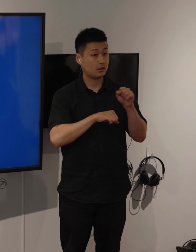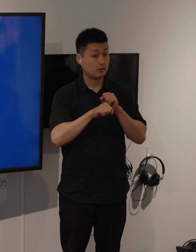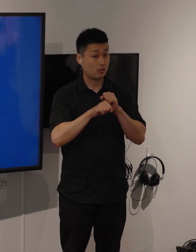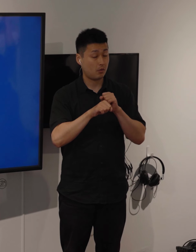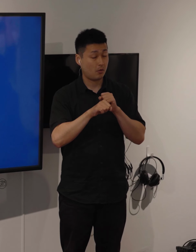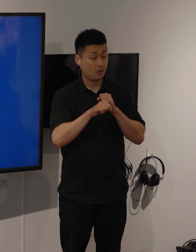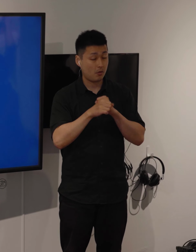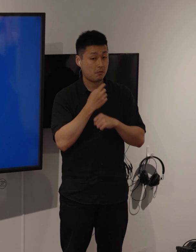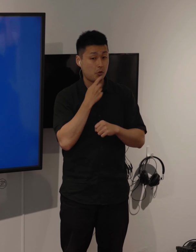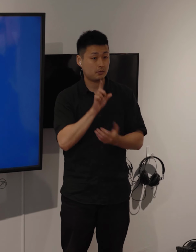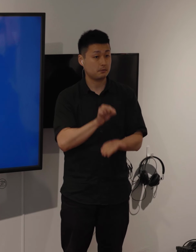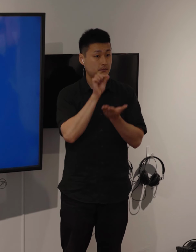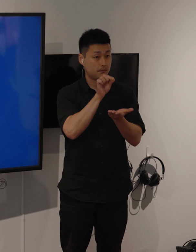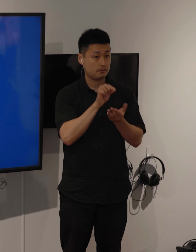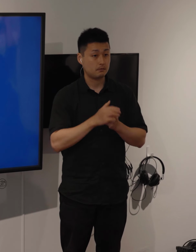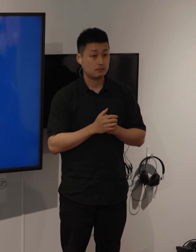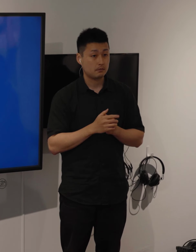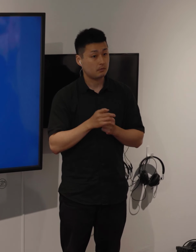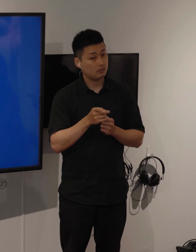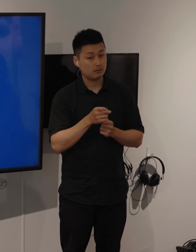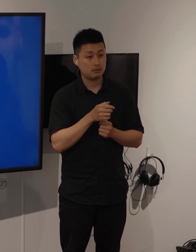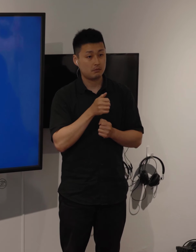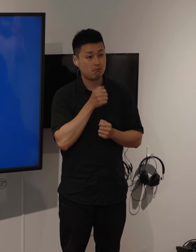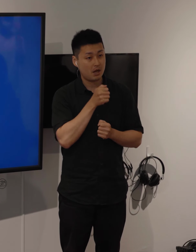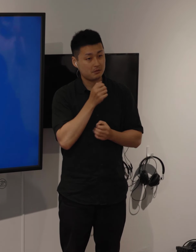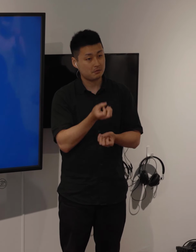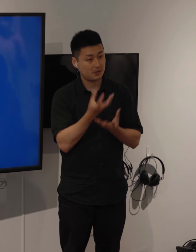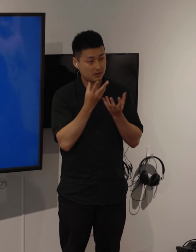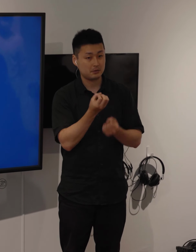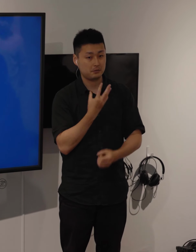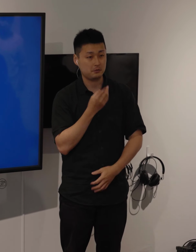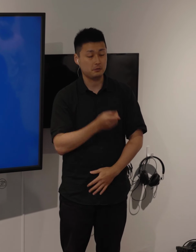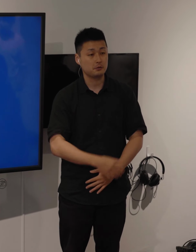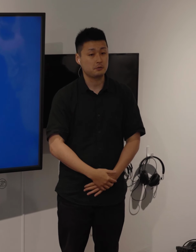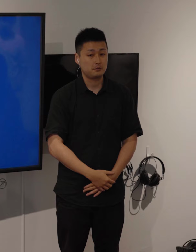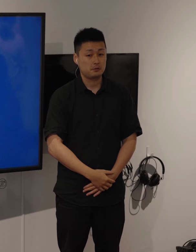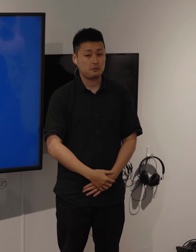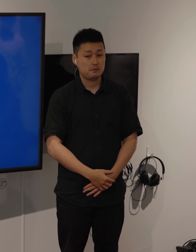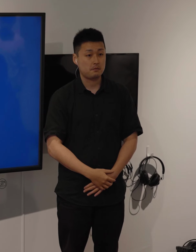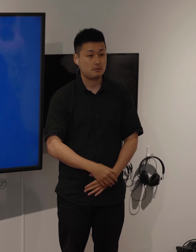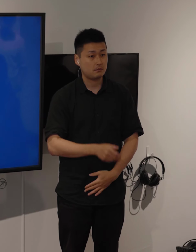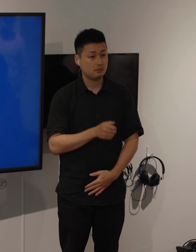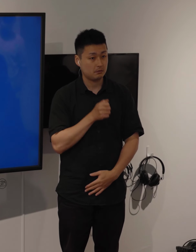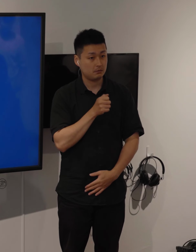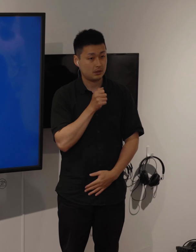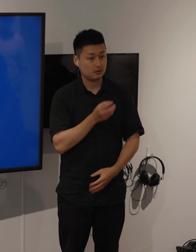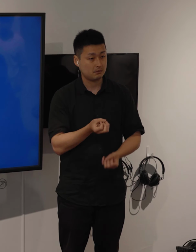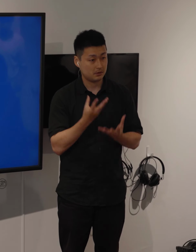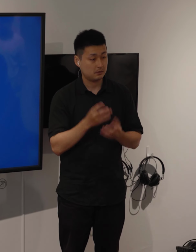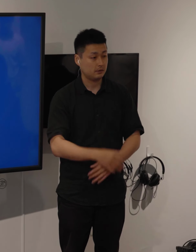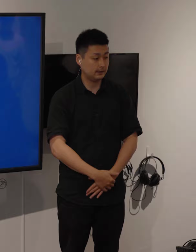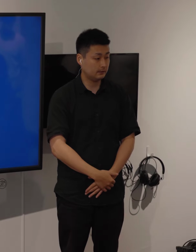gallery with disabled artists in the UK, doing mentoring, doing professional development,